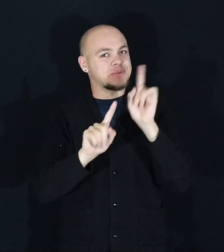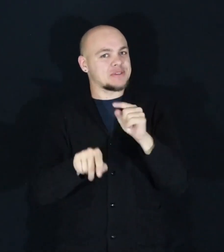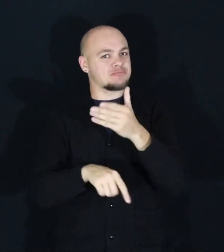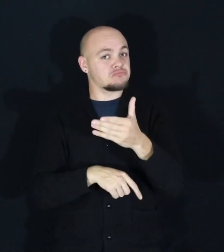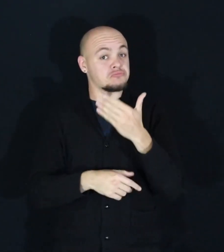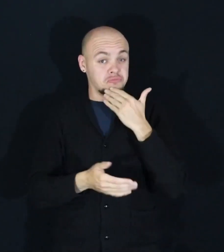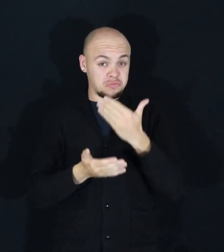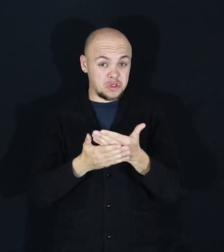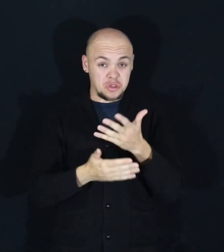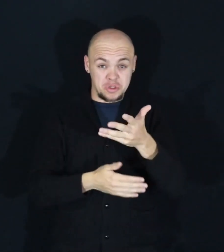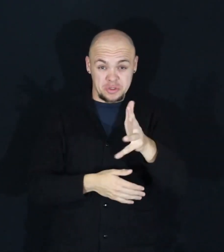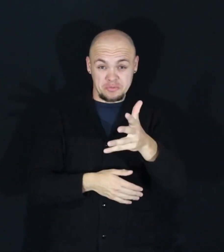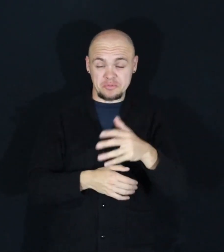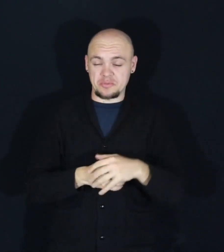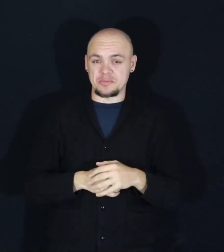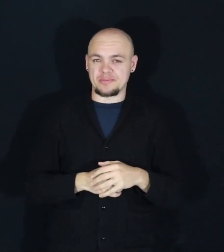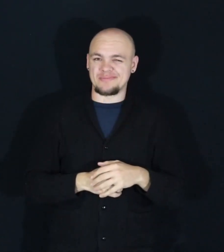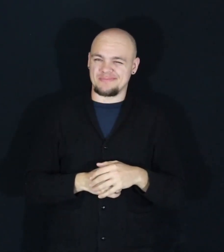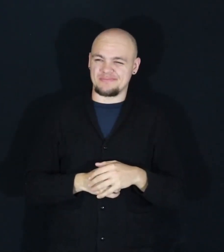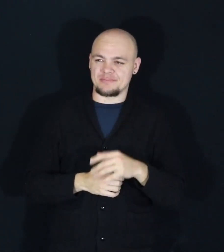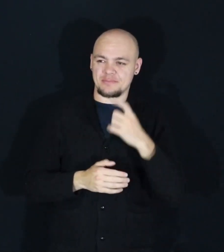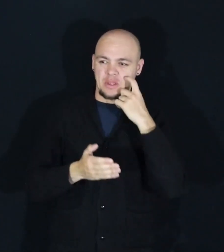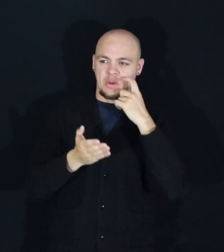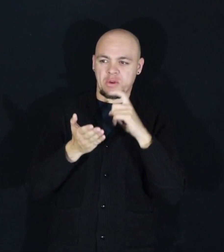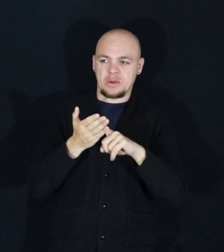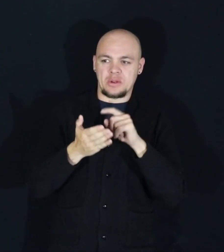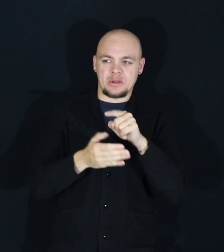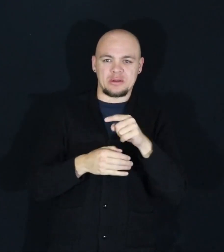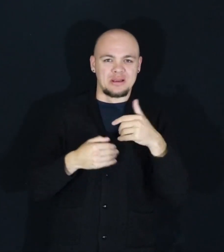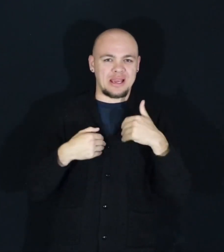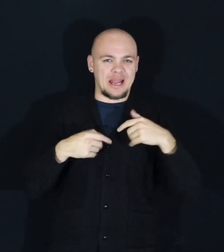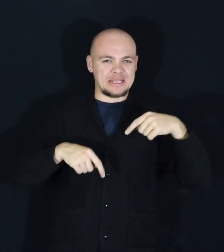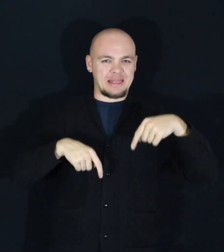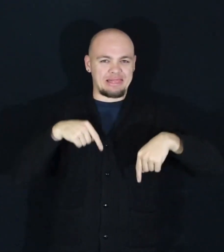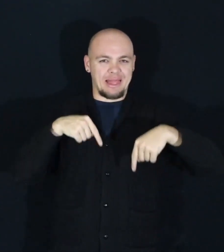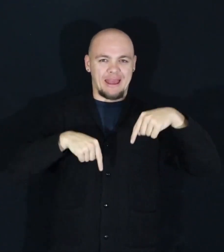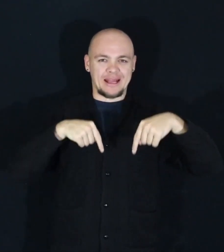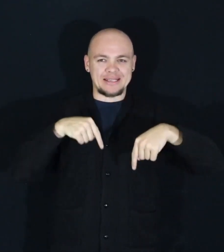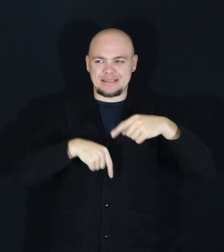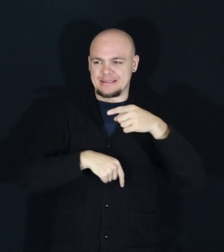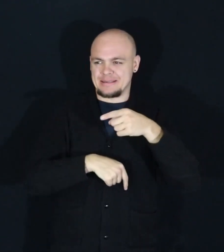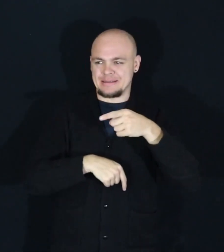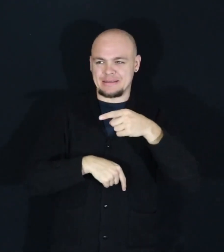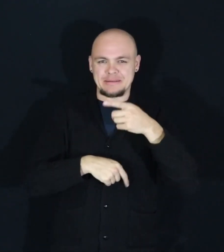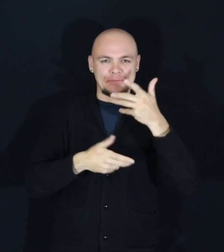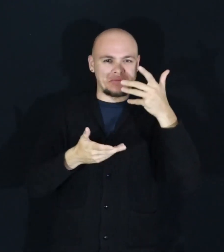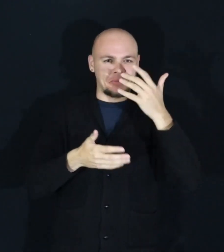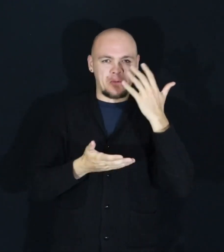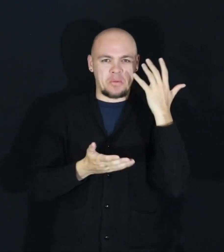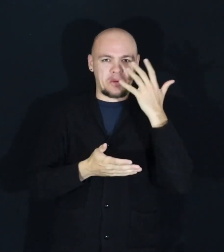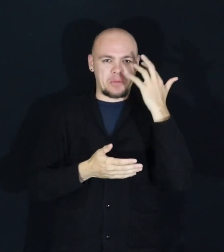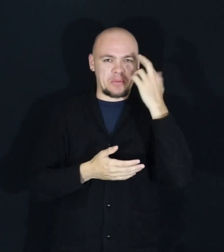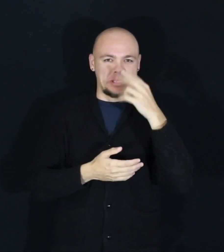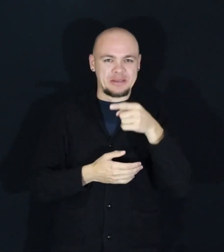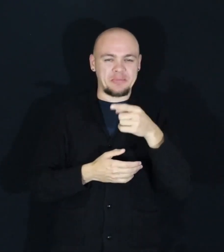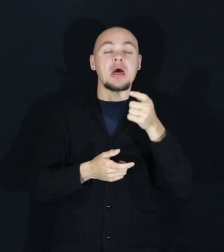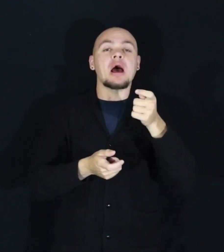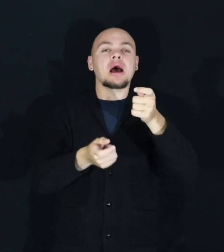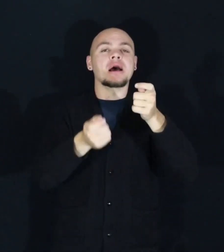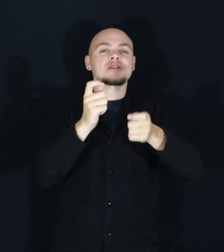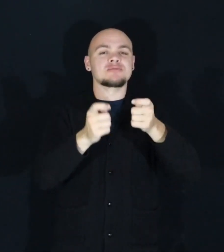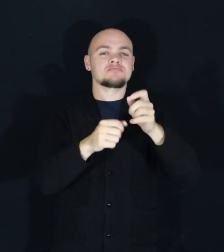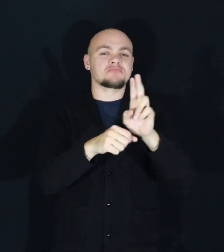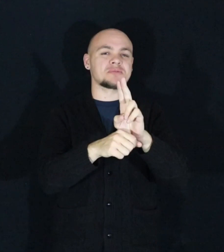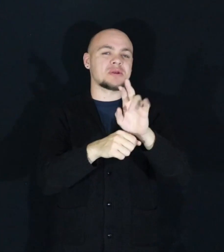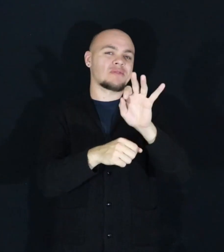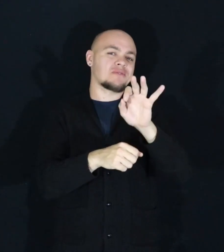Pretty good. But you may notice the wheat has legs for some reason. So I edited those out in Photoshop,